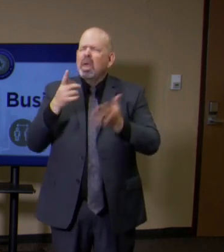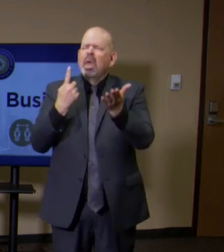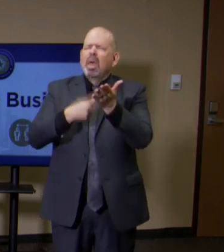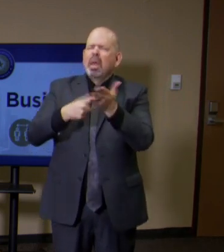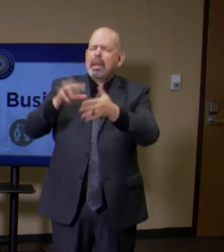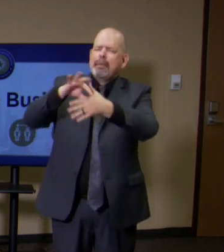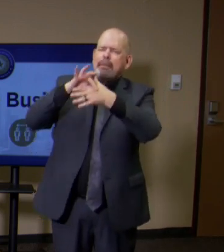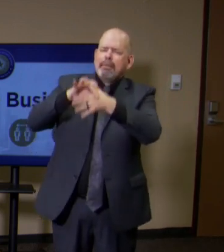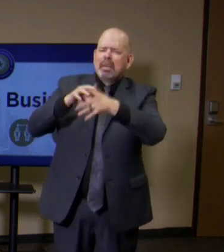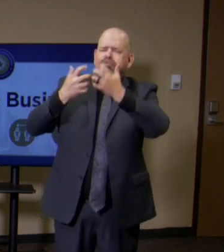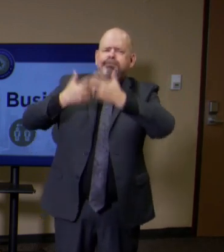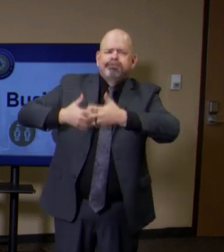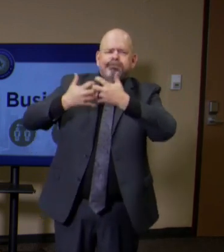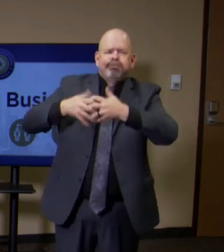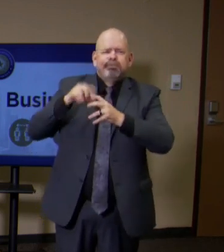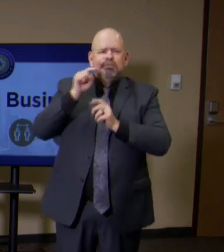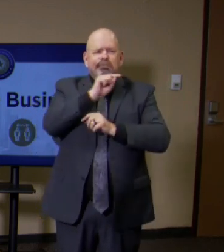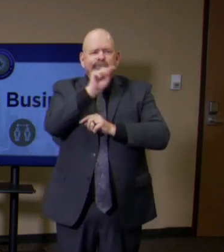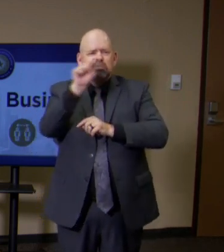extend, yes.